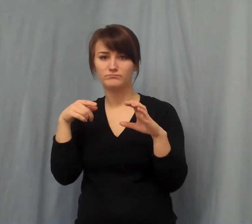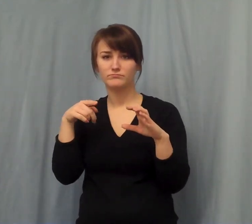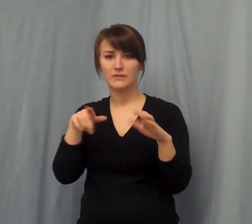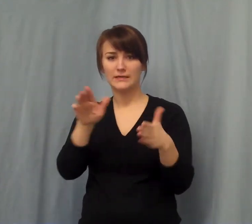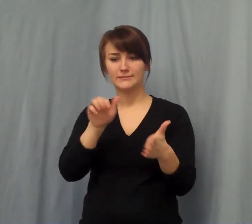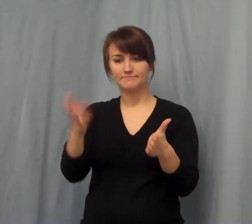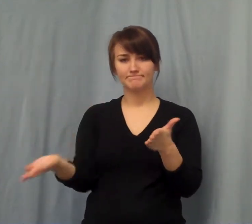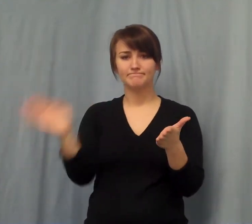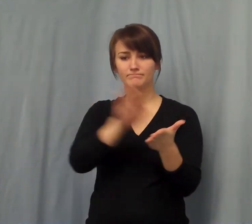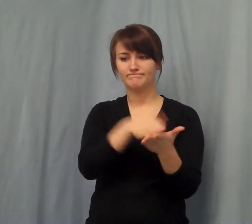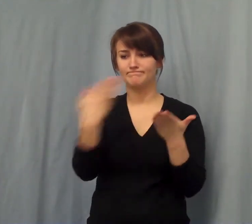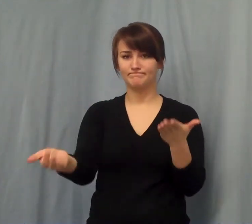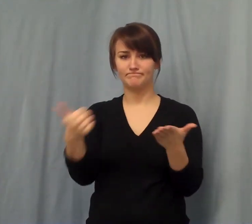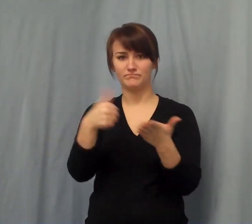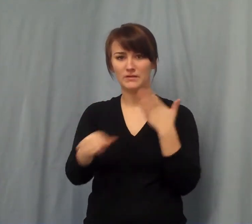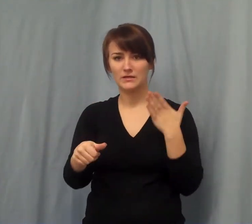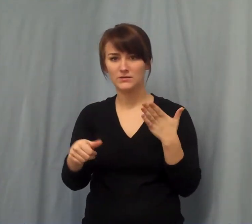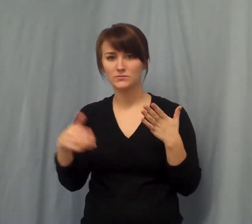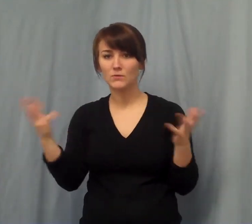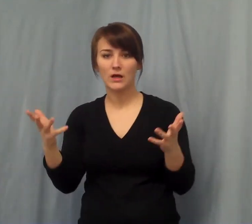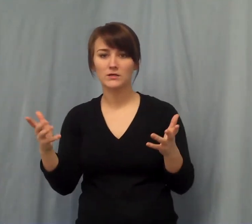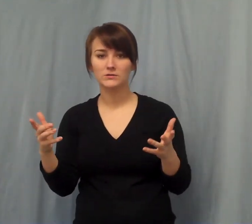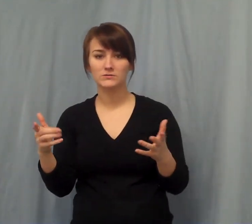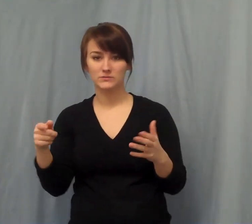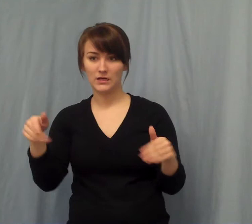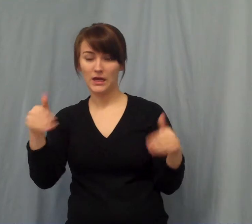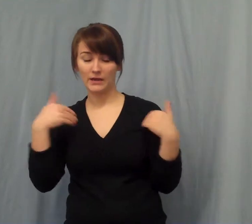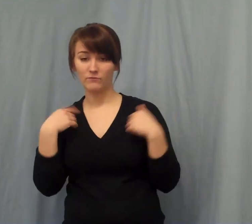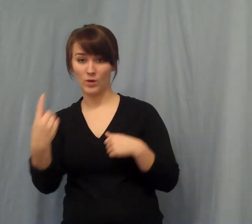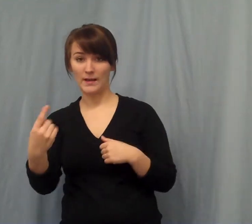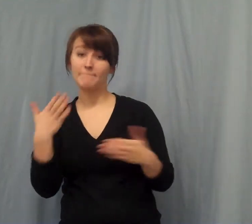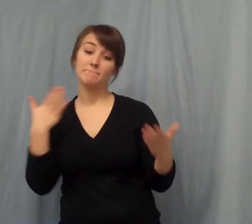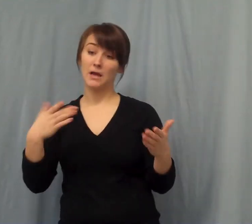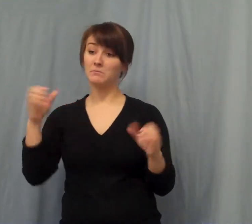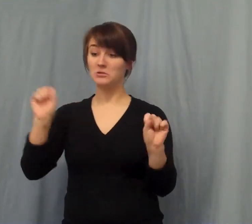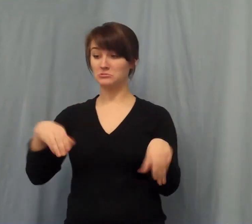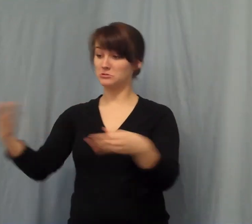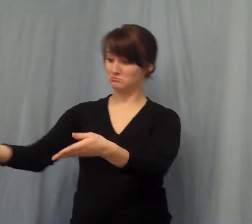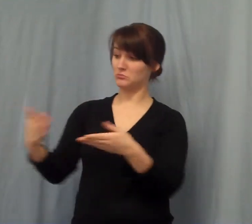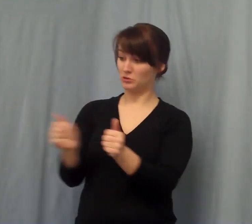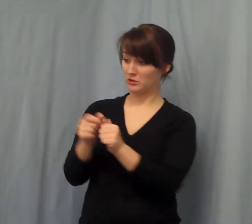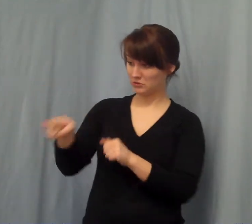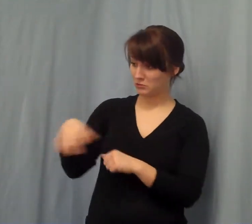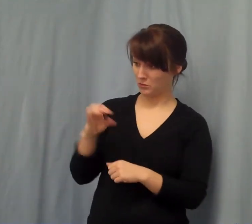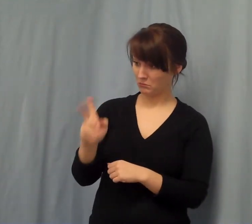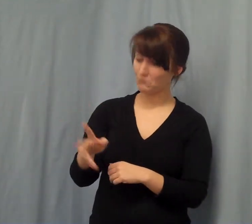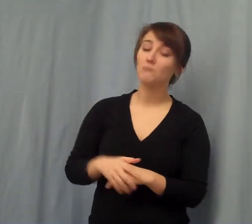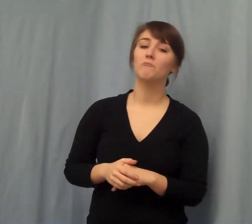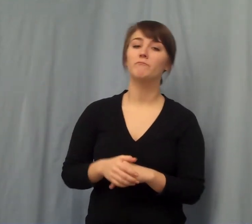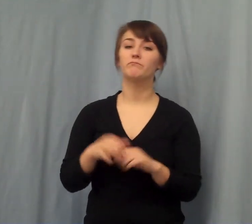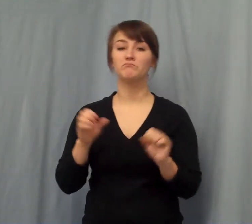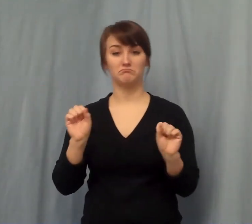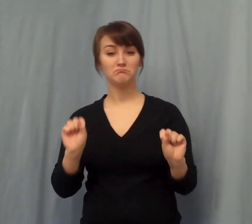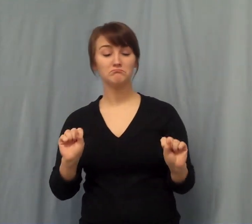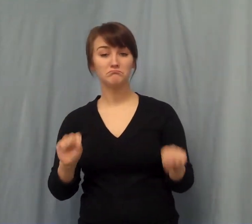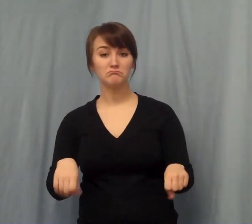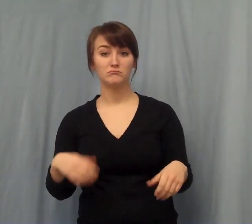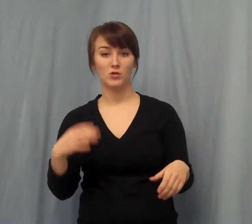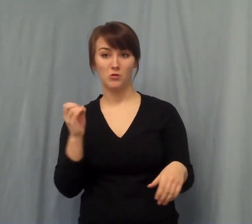Do you? Maybe you can bring it in. Is it powerful? Yes. Good. If Mom or Dad will say it's okay, bring it in because we've got plenty of wire. We can try to make